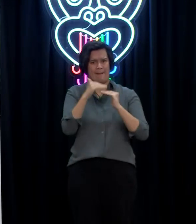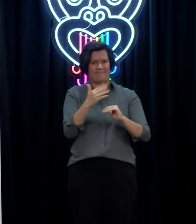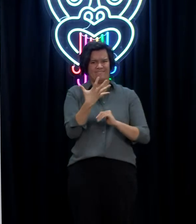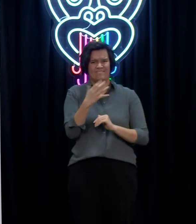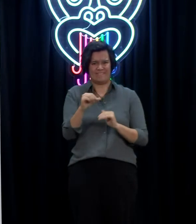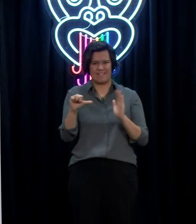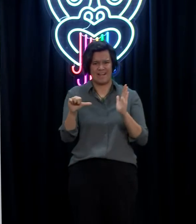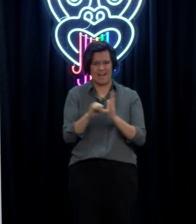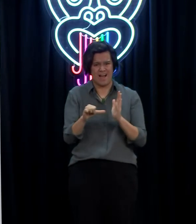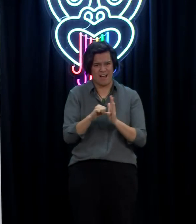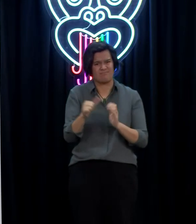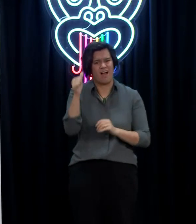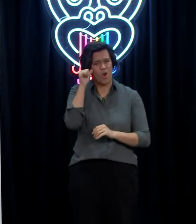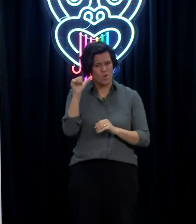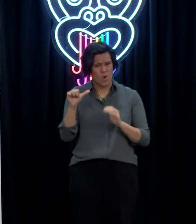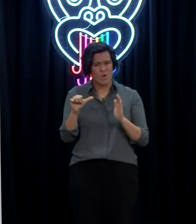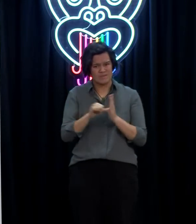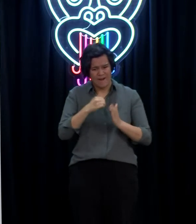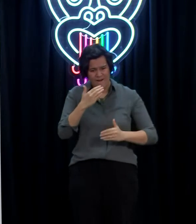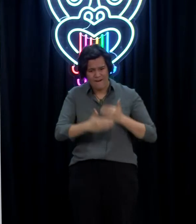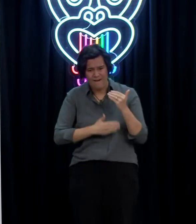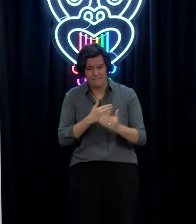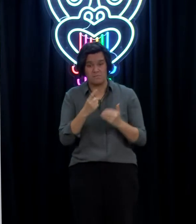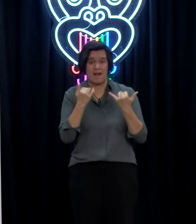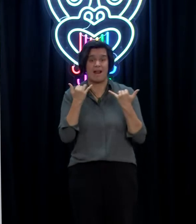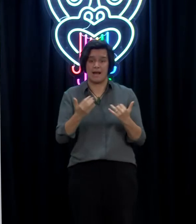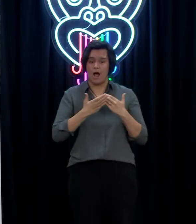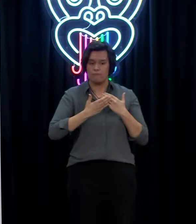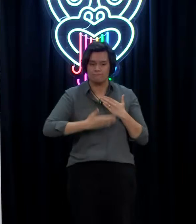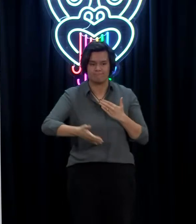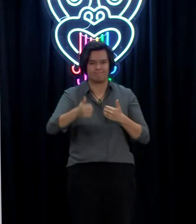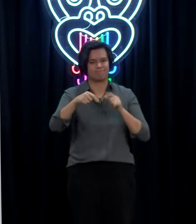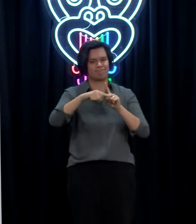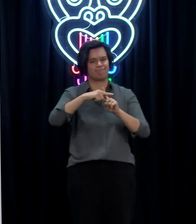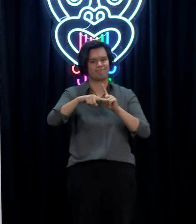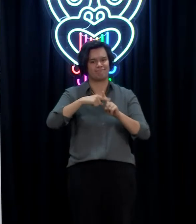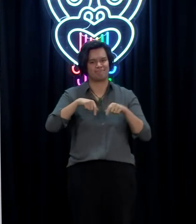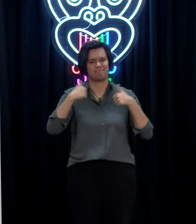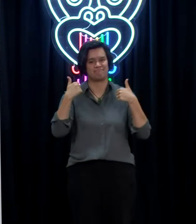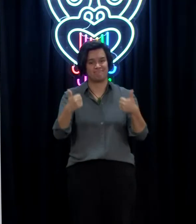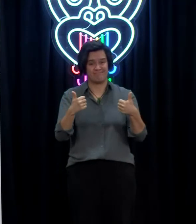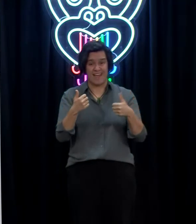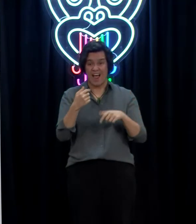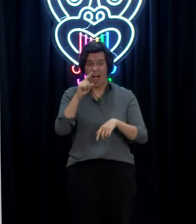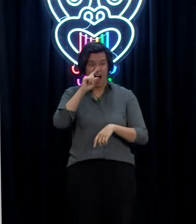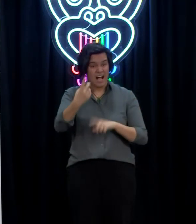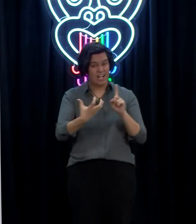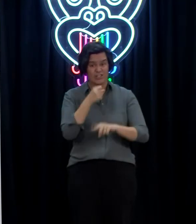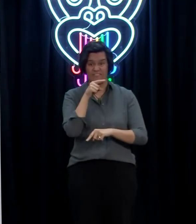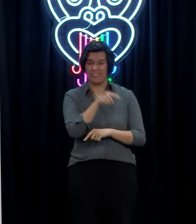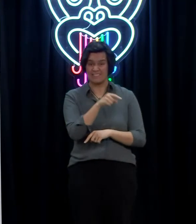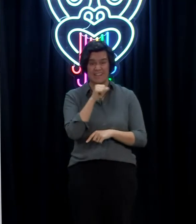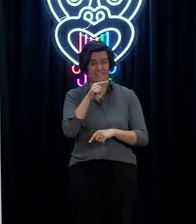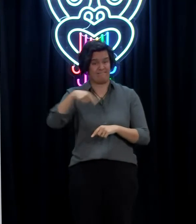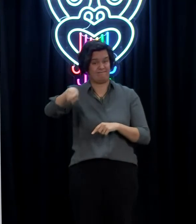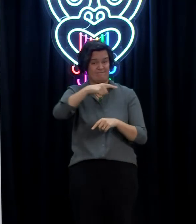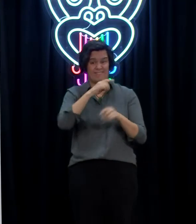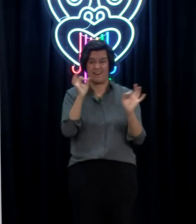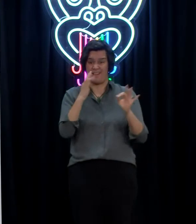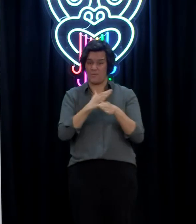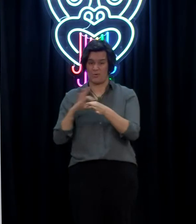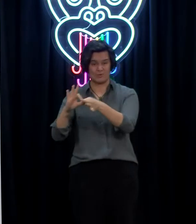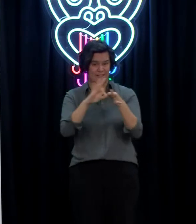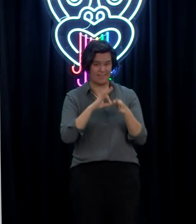this outbreak. I know that it has been tough, but we are heading in the right direction, and we couldn't have done it without the cooperation from